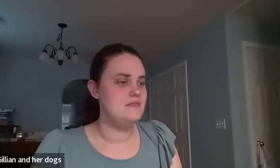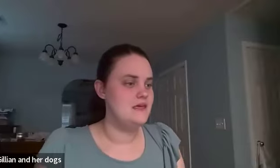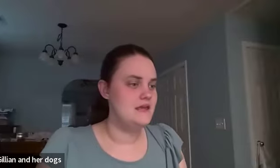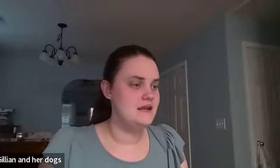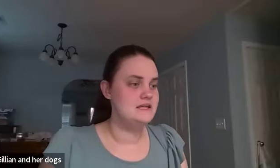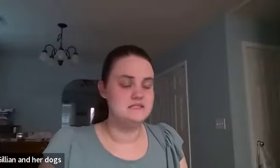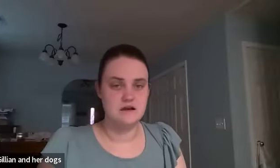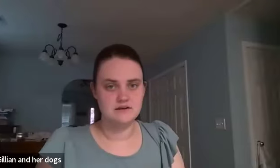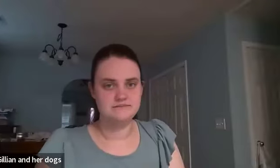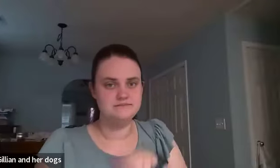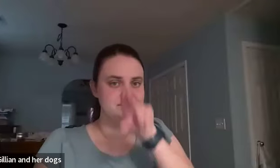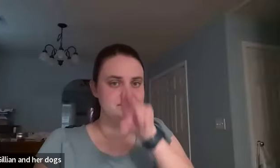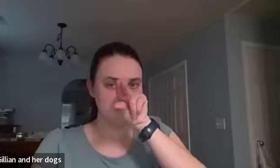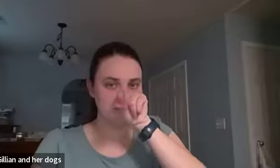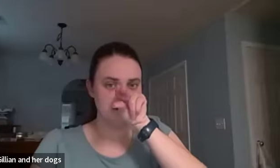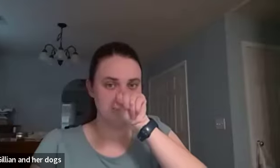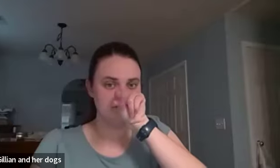And then duck, duck.